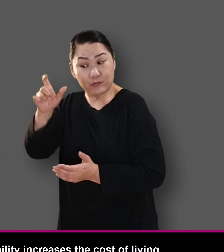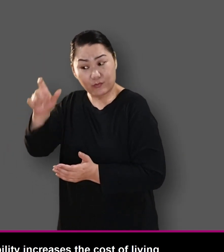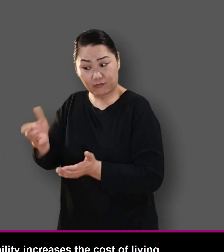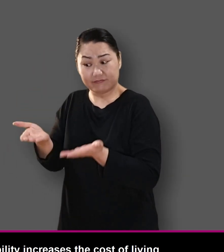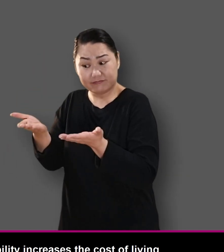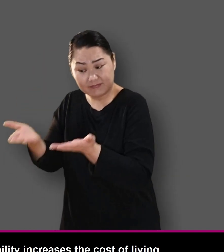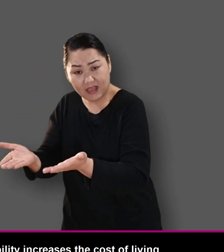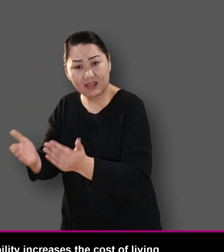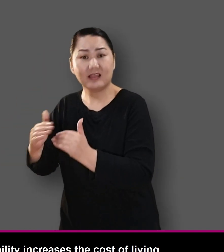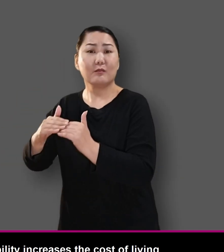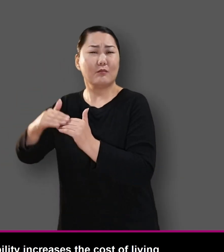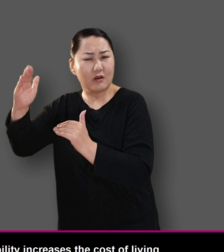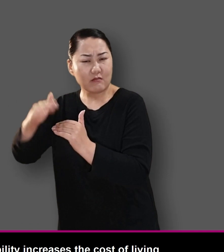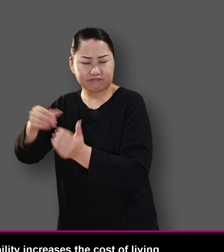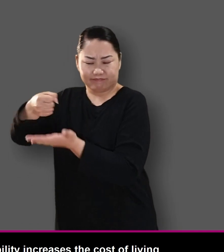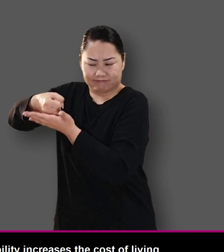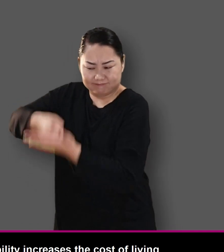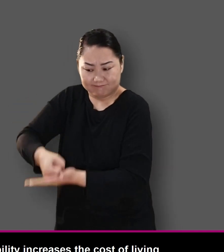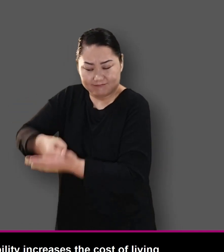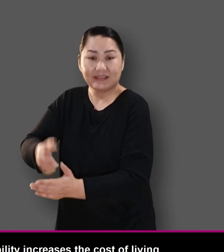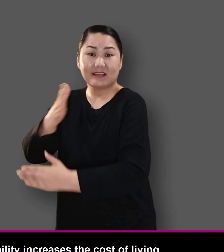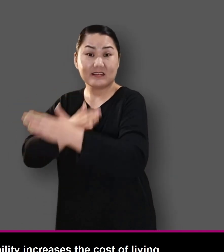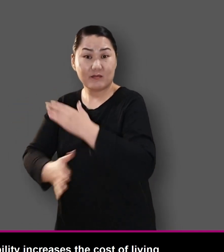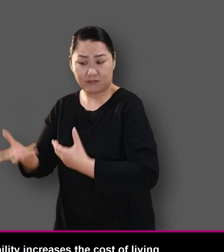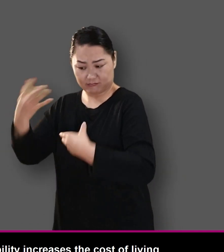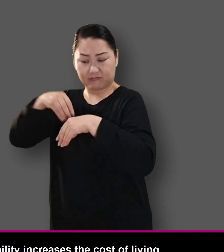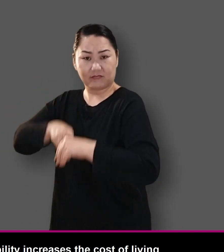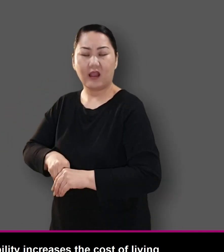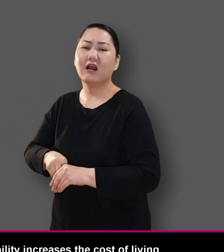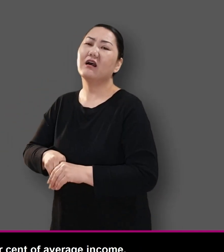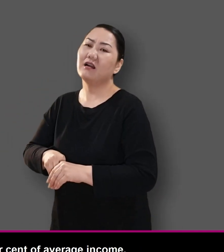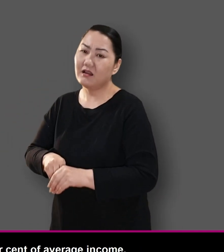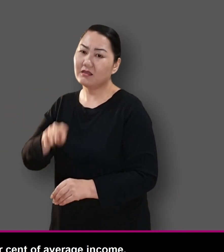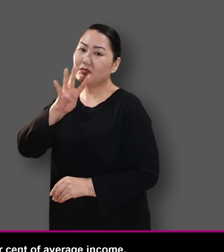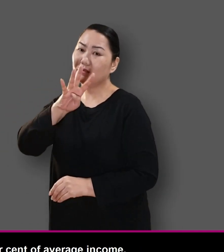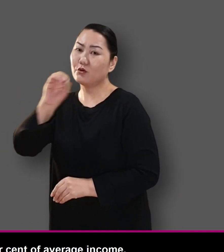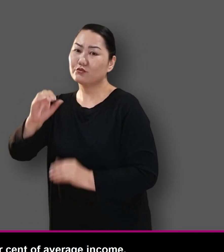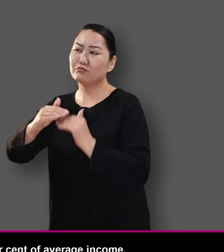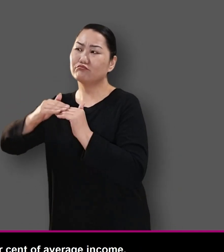And having a severe disability increases the cost of living by